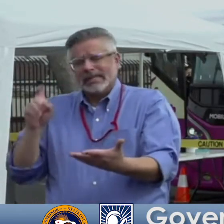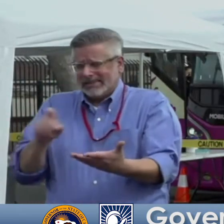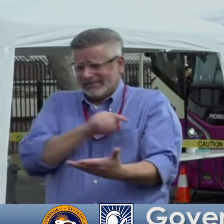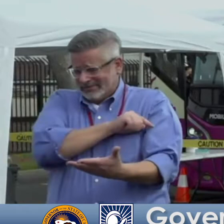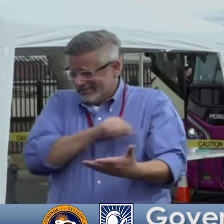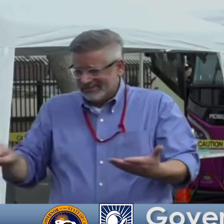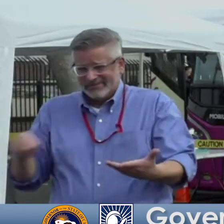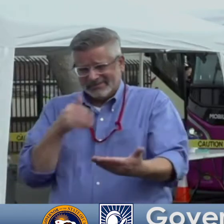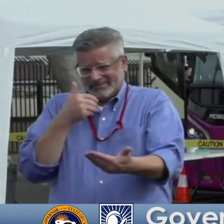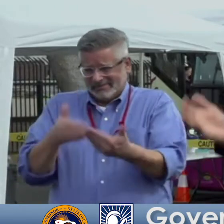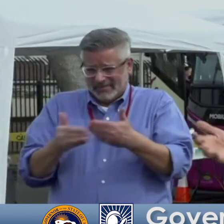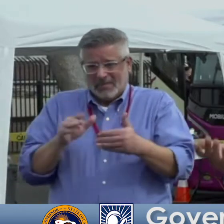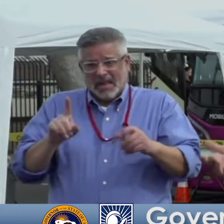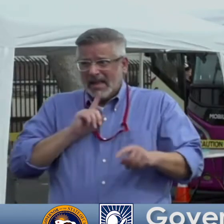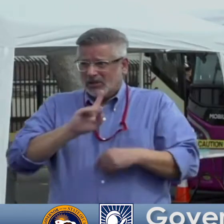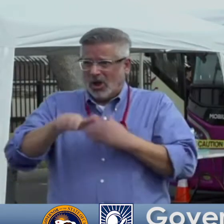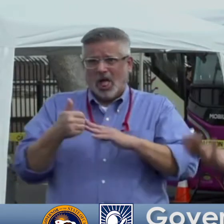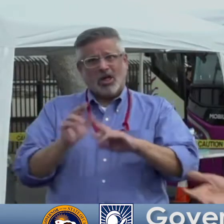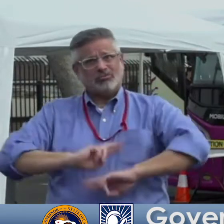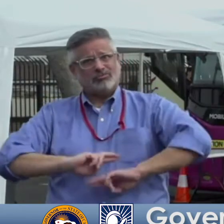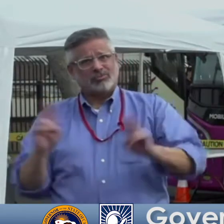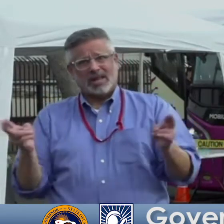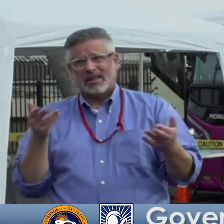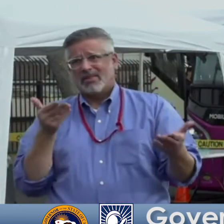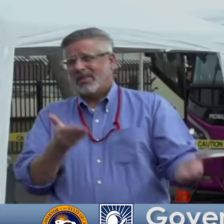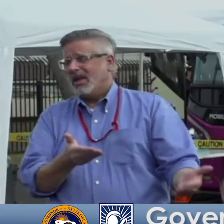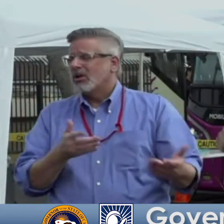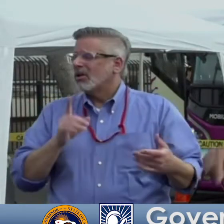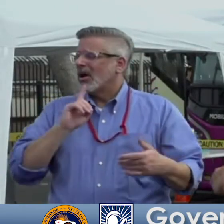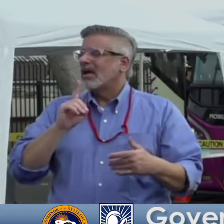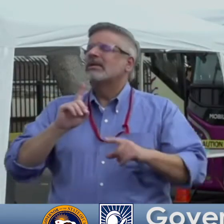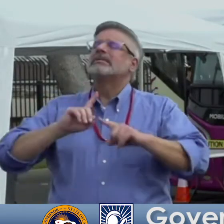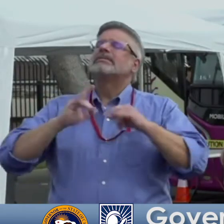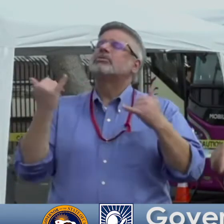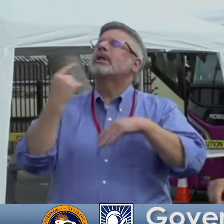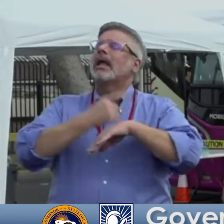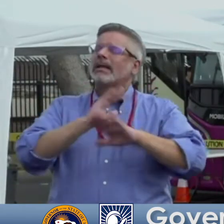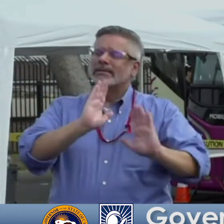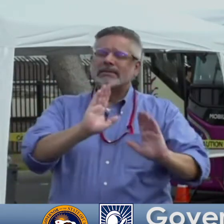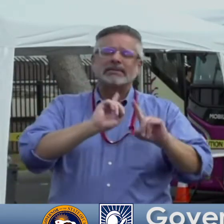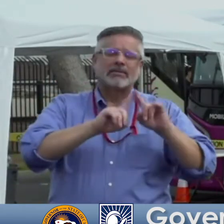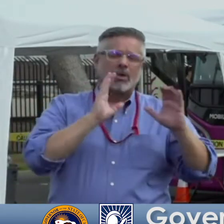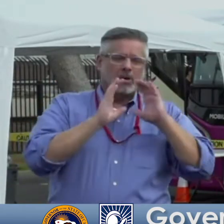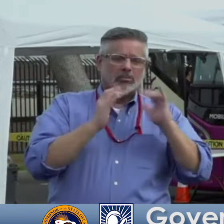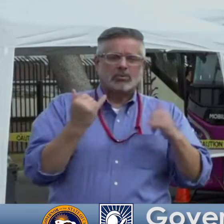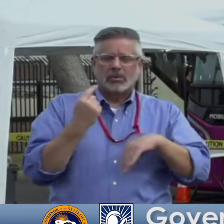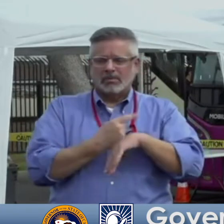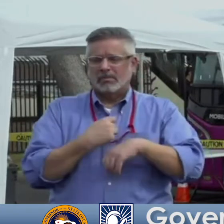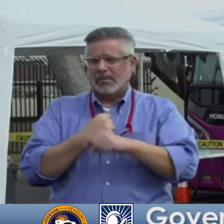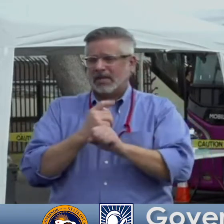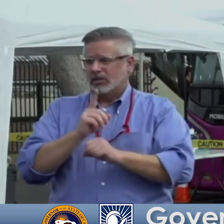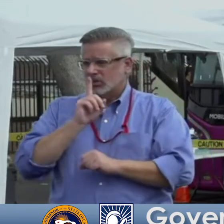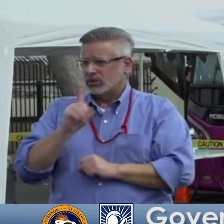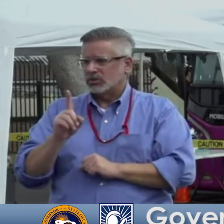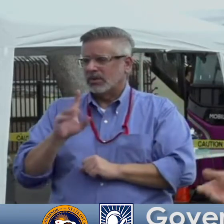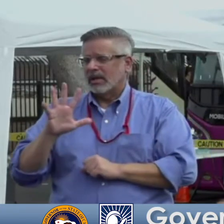all that we can. So the day will come when we're going to have a different conversation, but right now, today, making sure